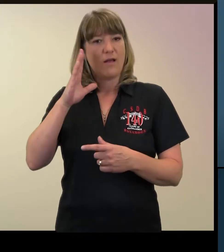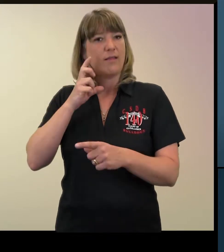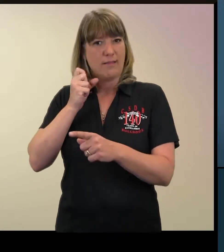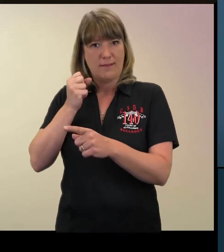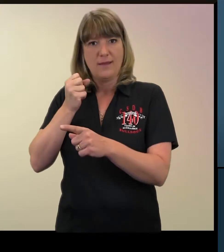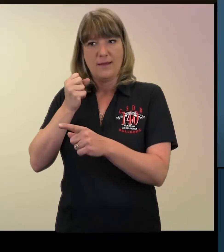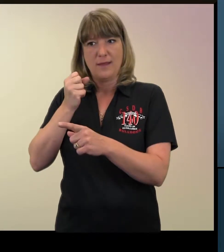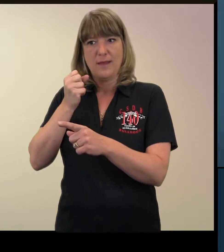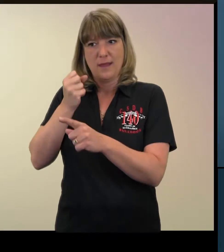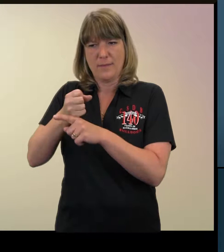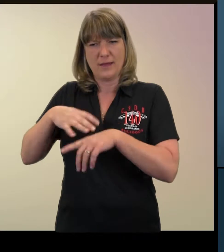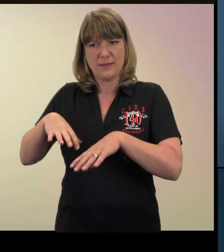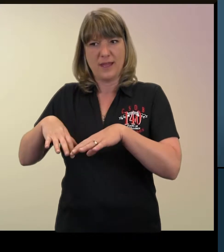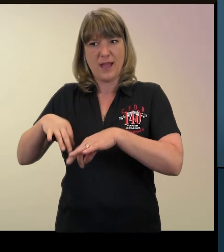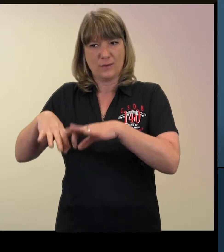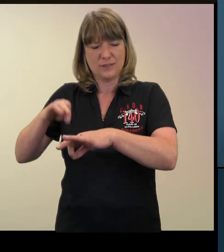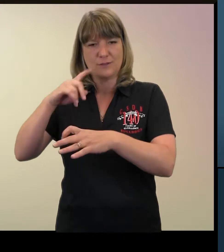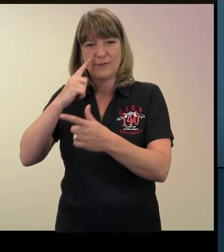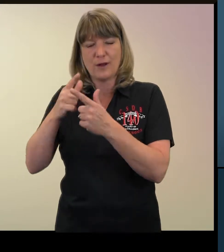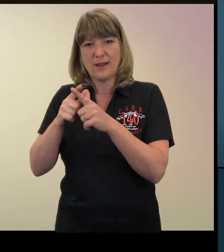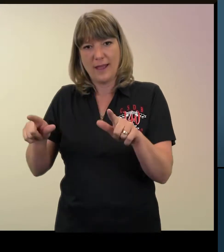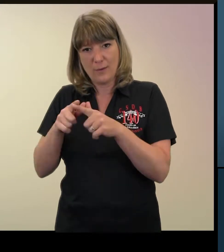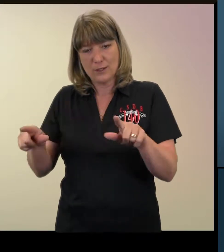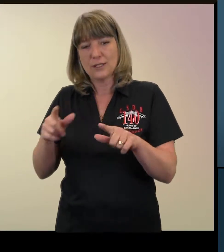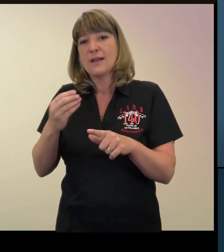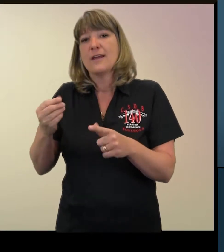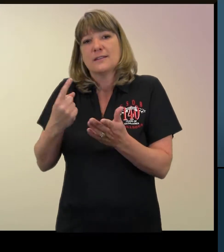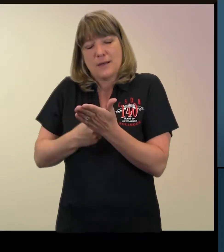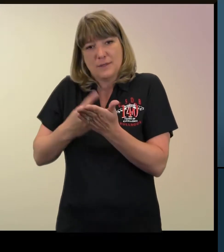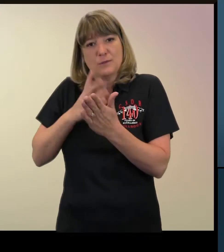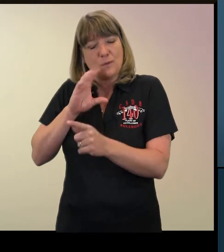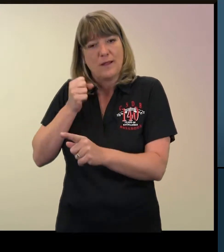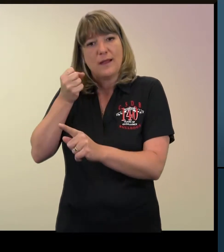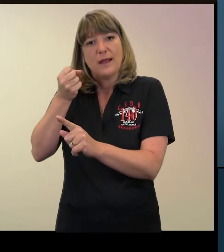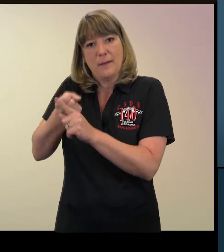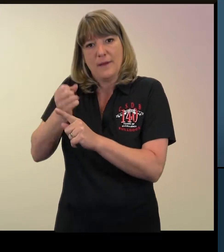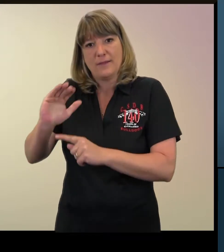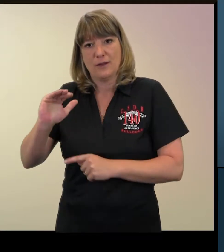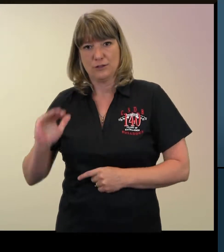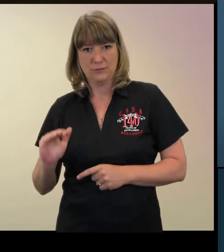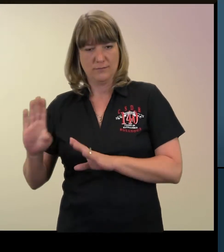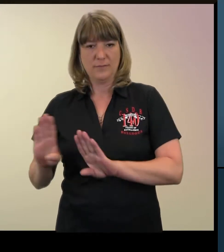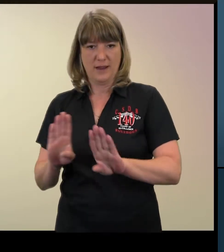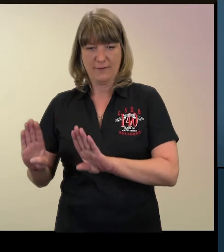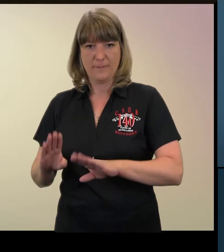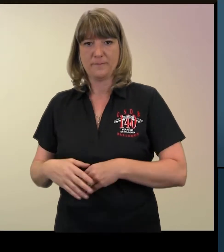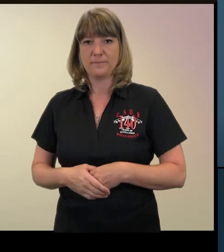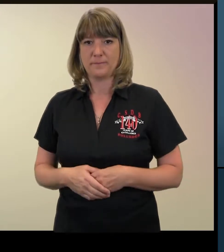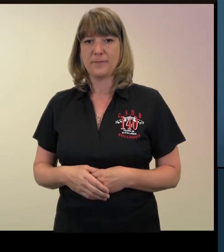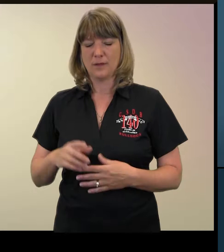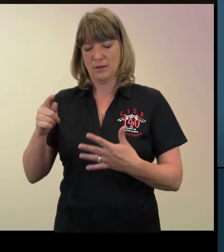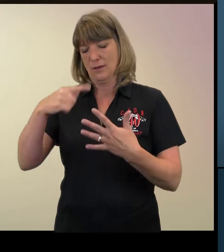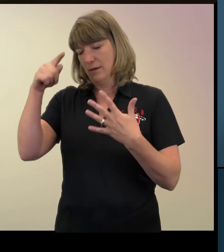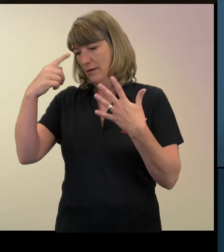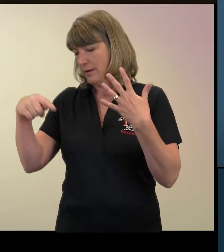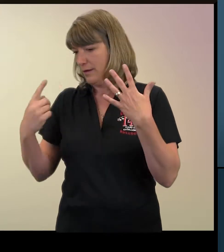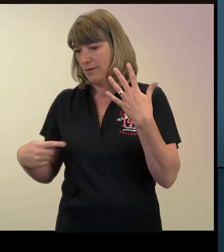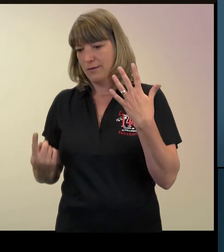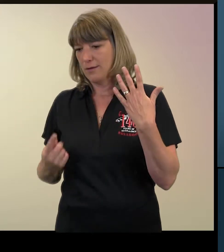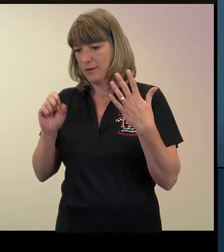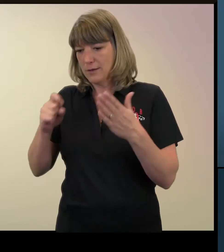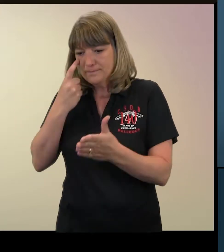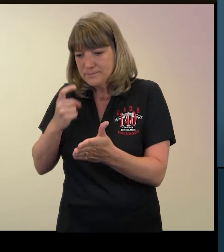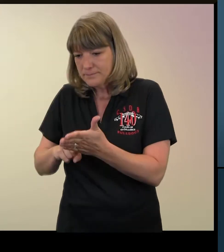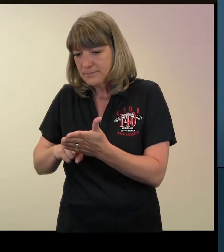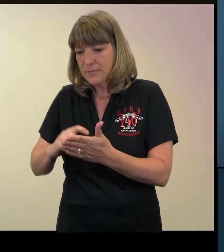the acquisition of language and can sometimes have an impact on the child's behavior. So those could be things like